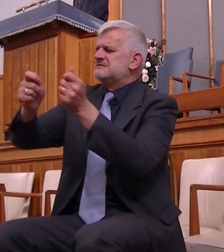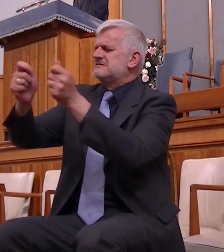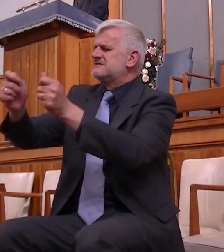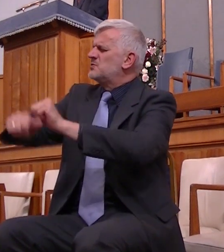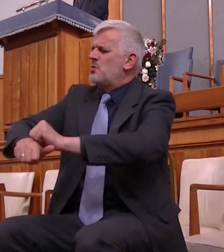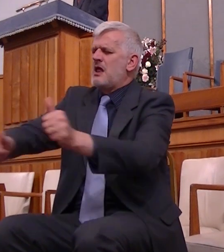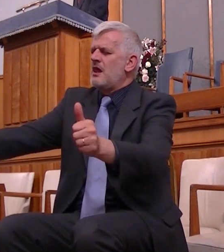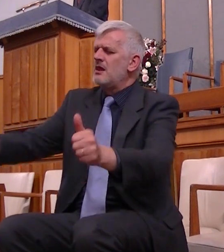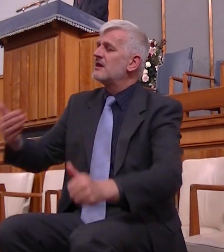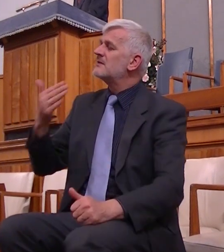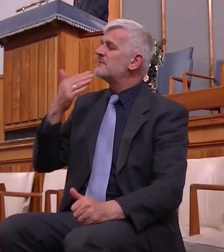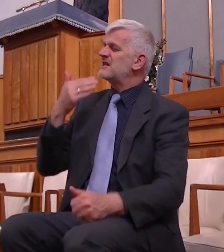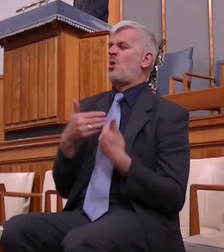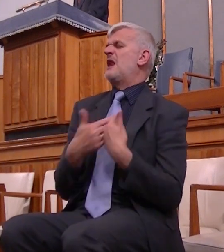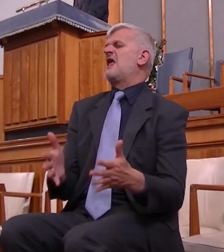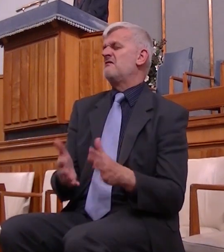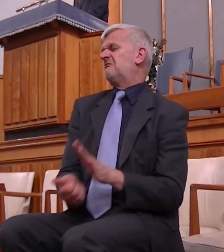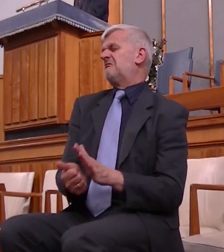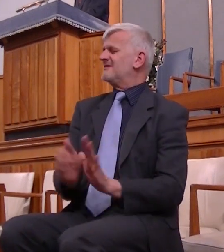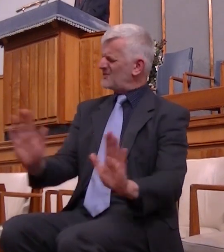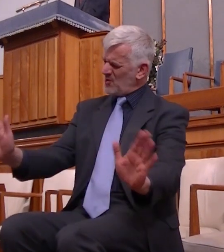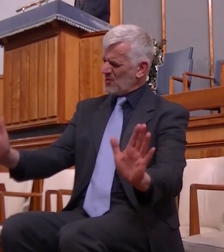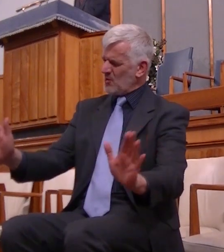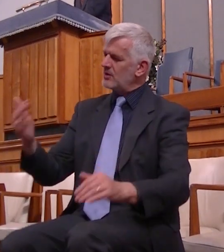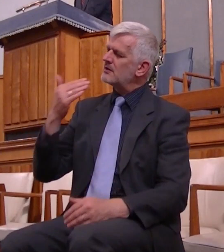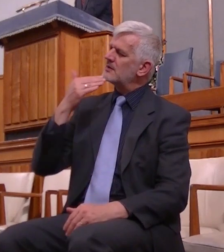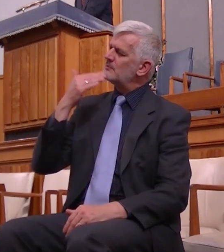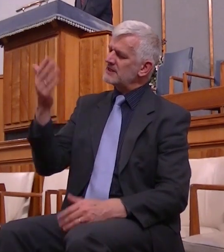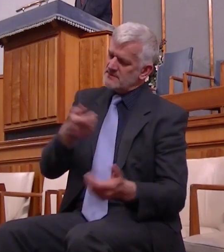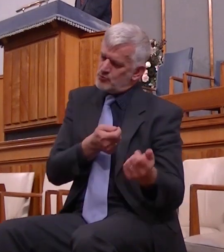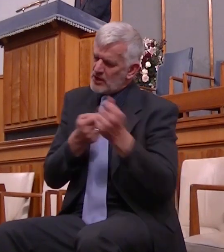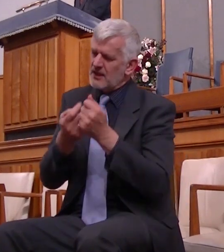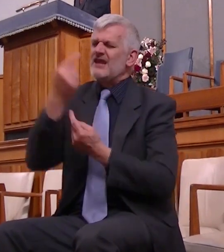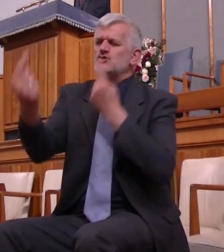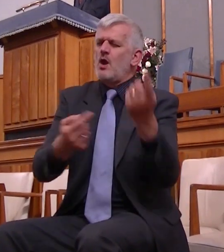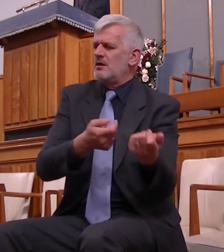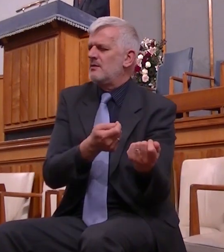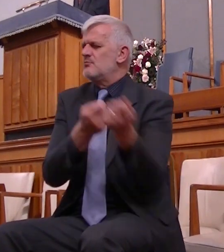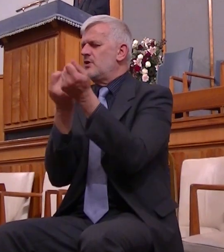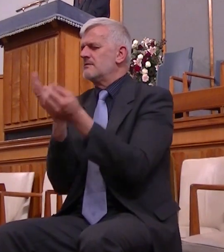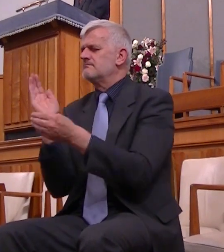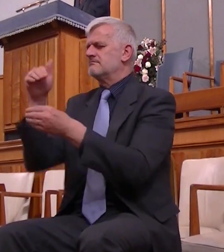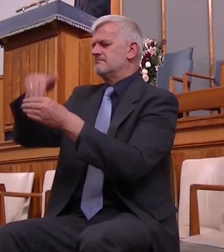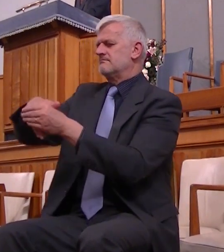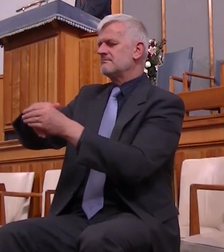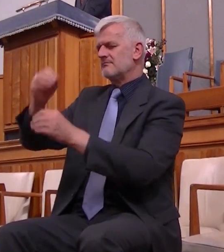ignorance. Oh Lord, bring us into this glorious salvation of the knowledge of God.